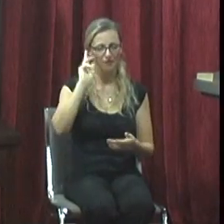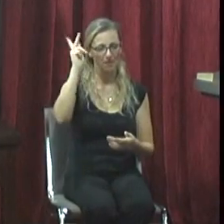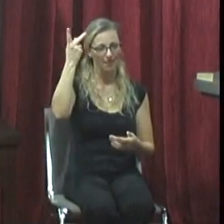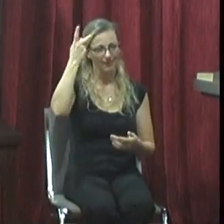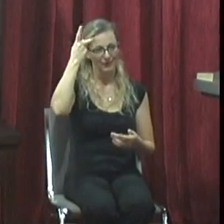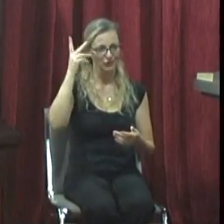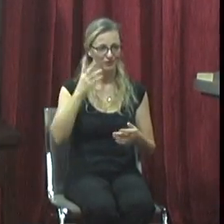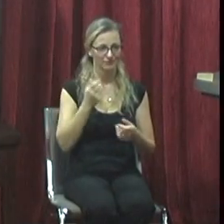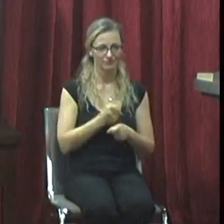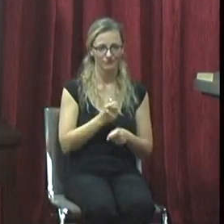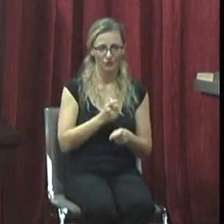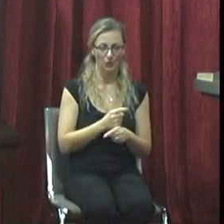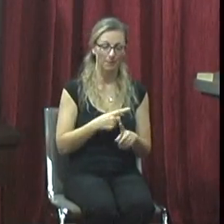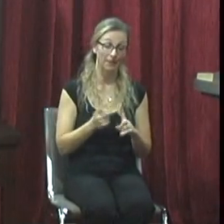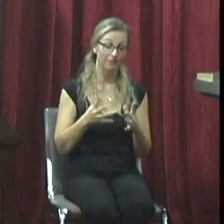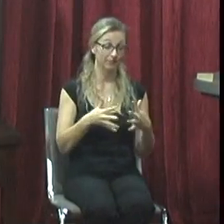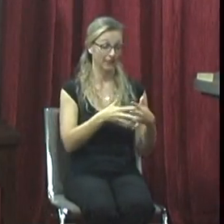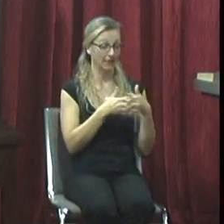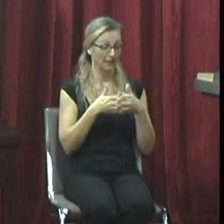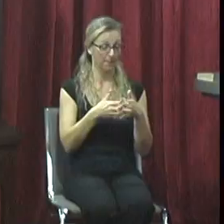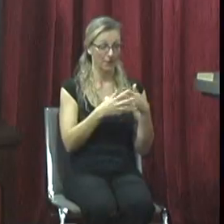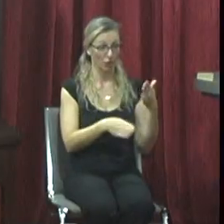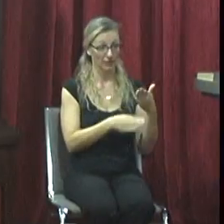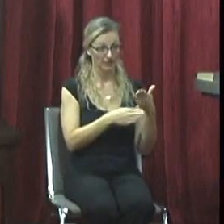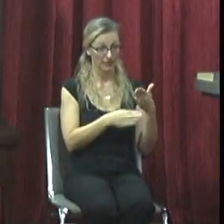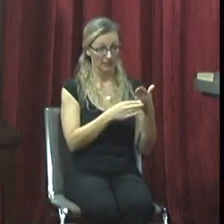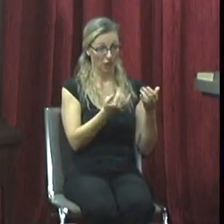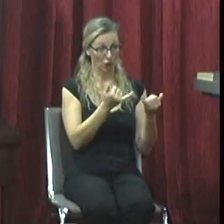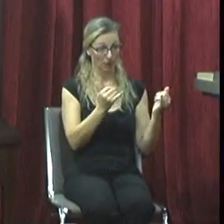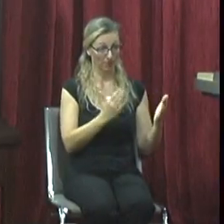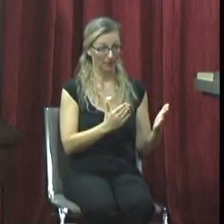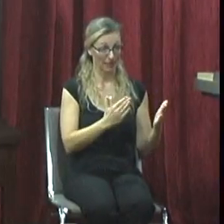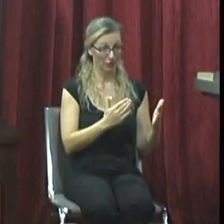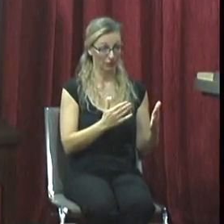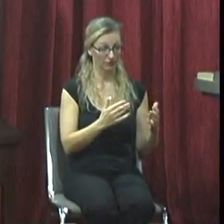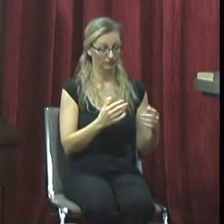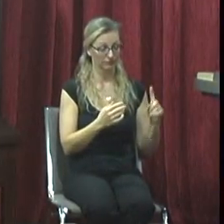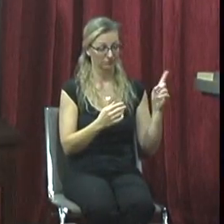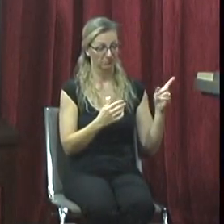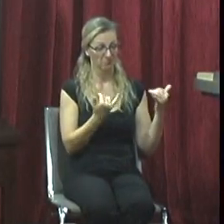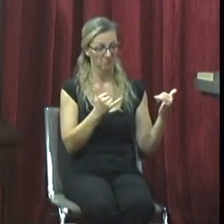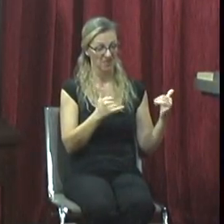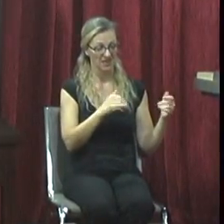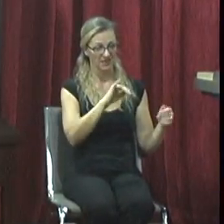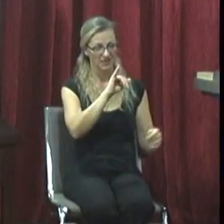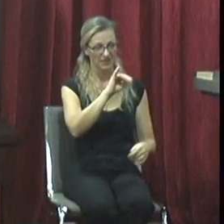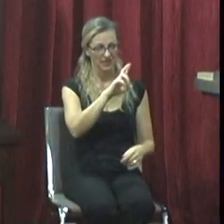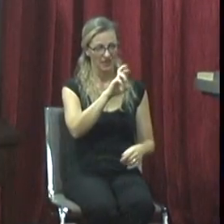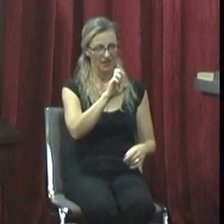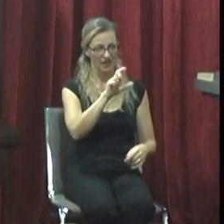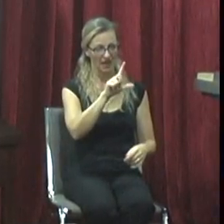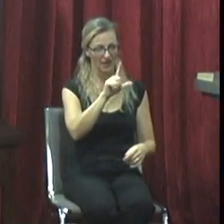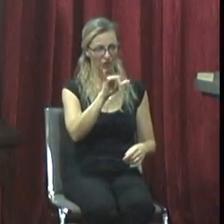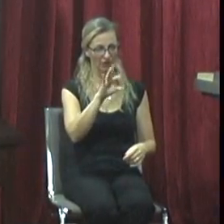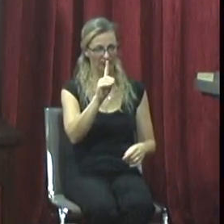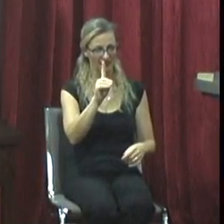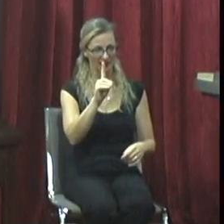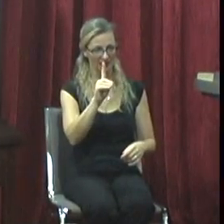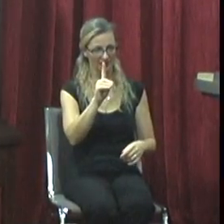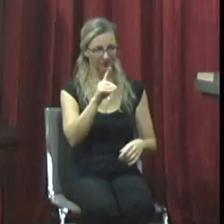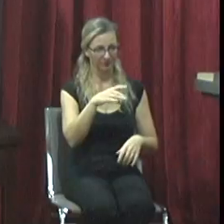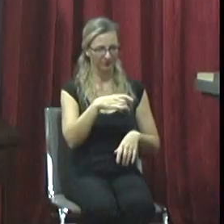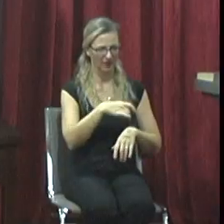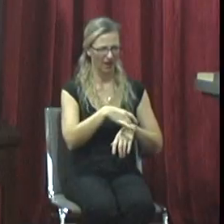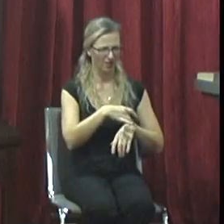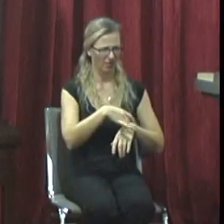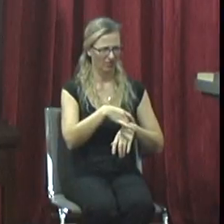but there was an American soccer player that played in a tournament in Belfast, Ireland. Some of you, I hope, remember all of the troubles that were going